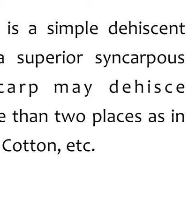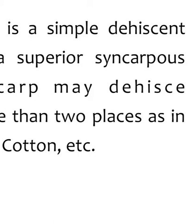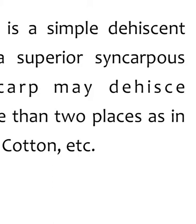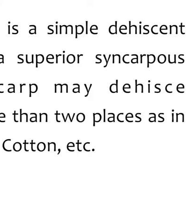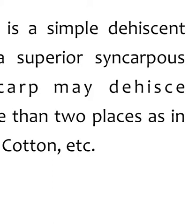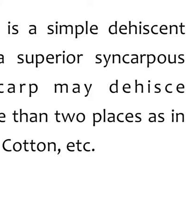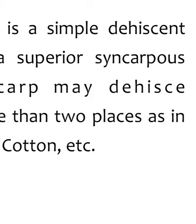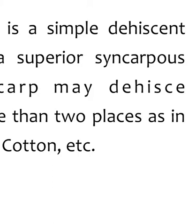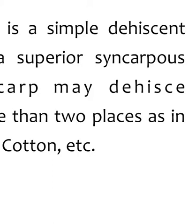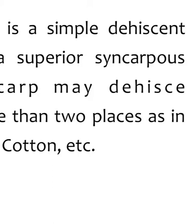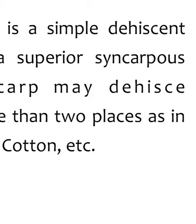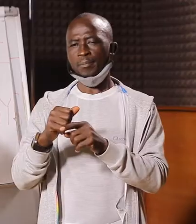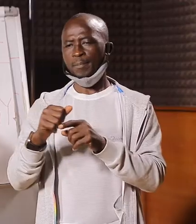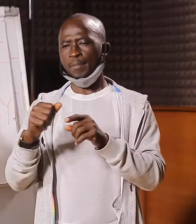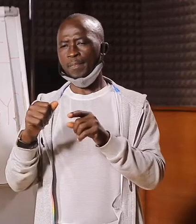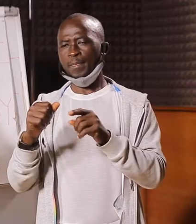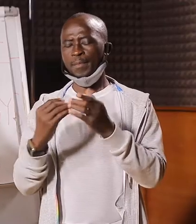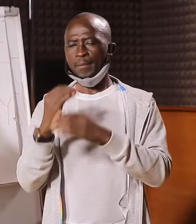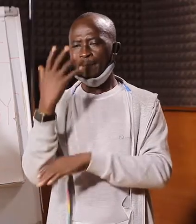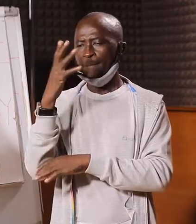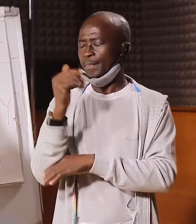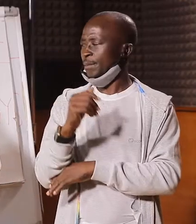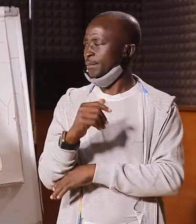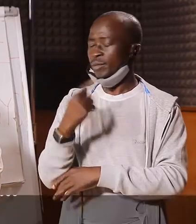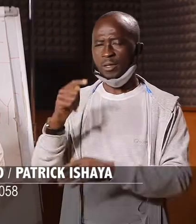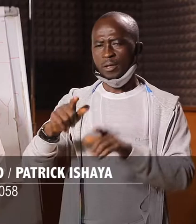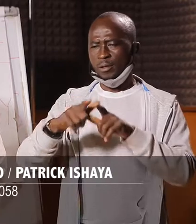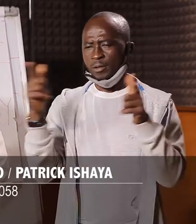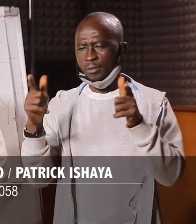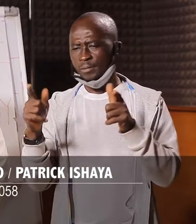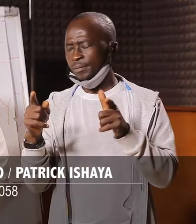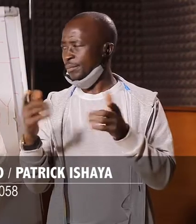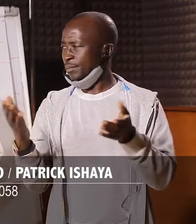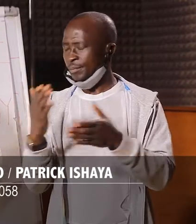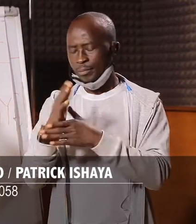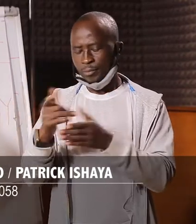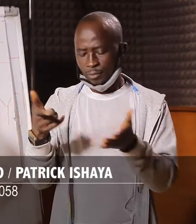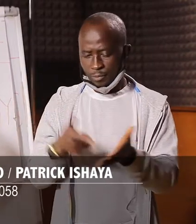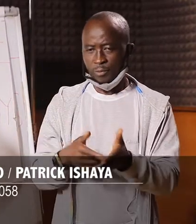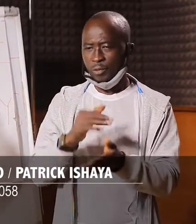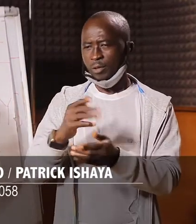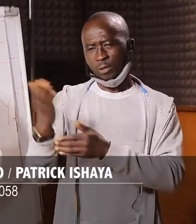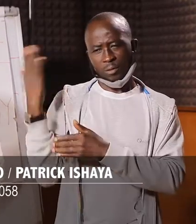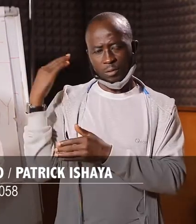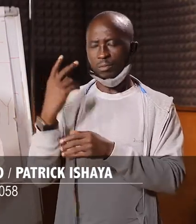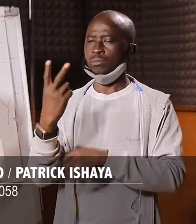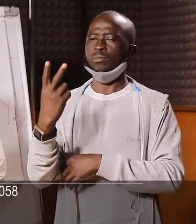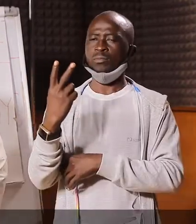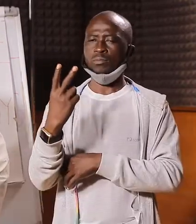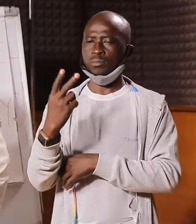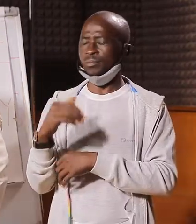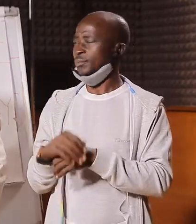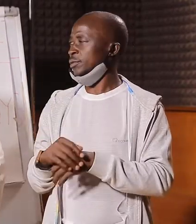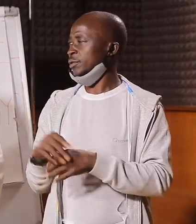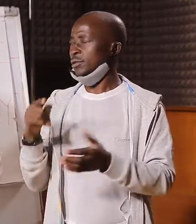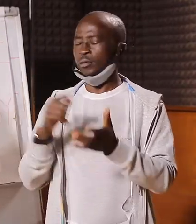superior syncarpous pistil. The difference with this one, the difference between this one and the last two, those ones monocarpous